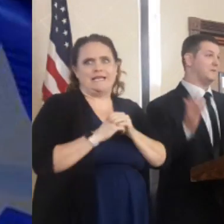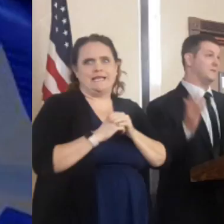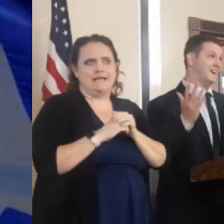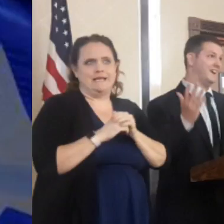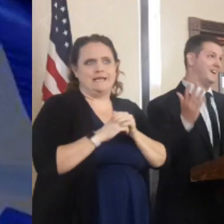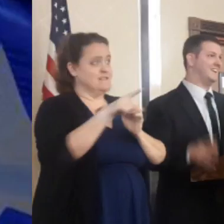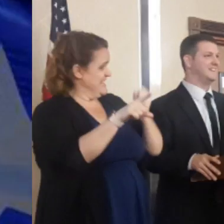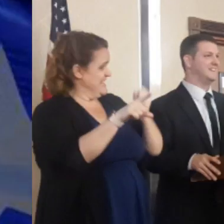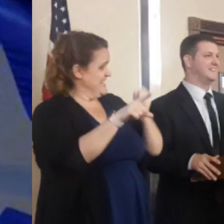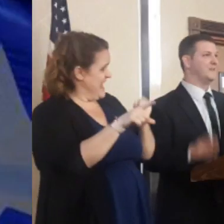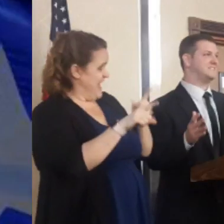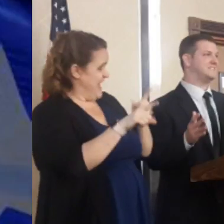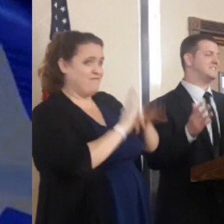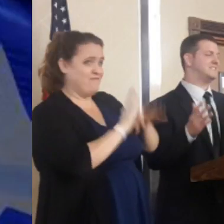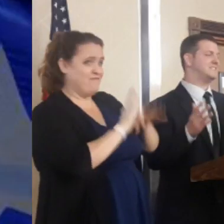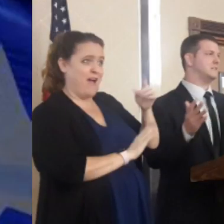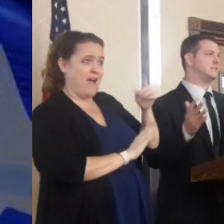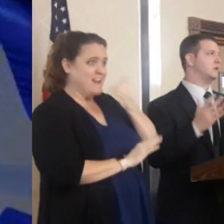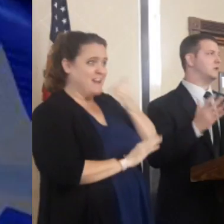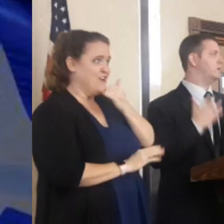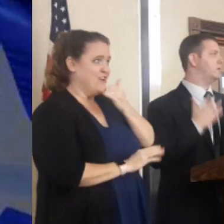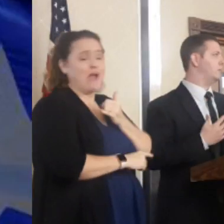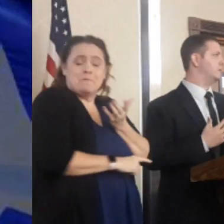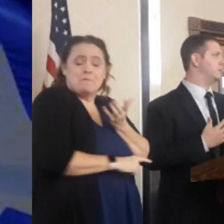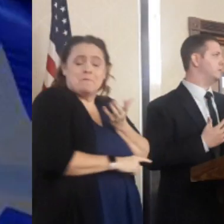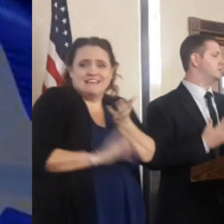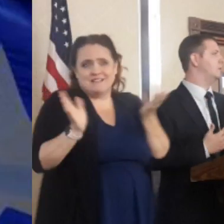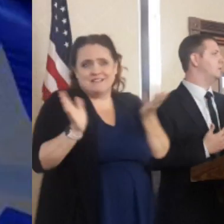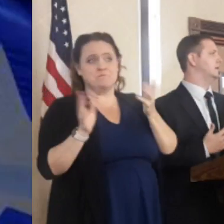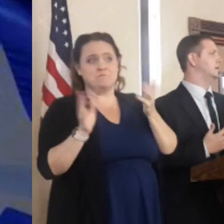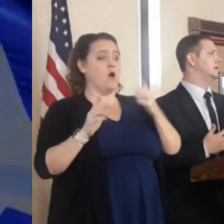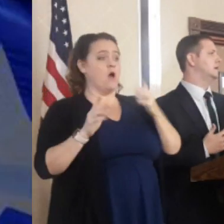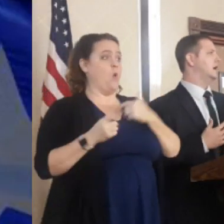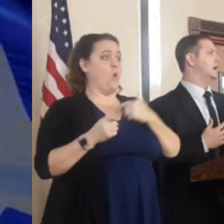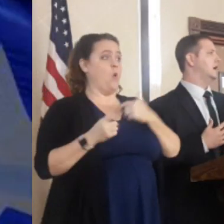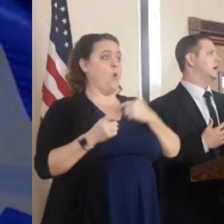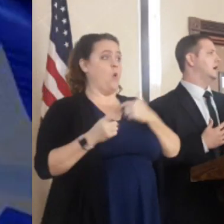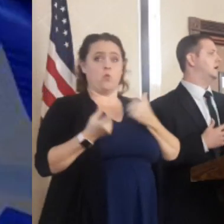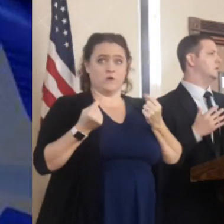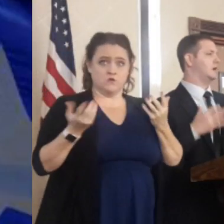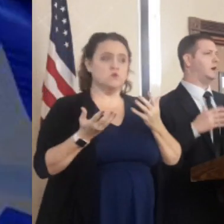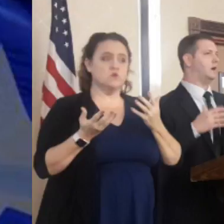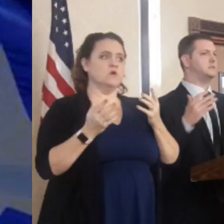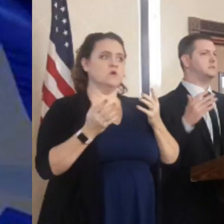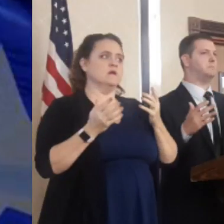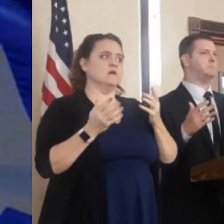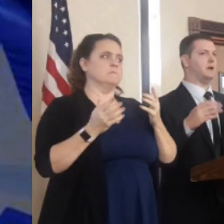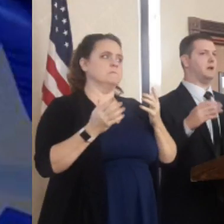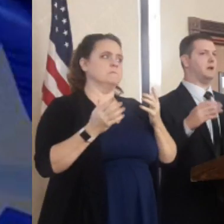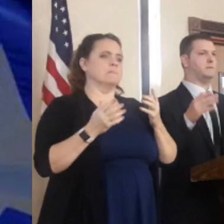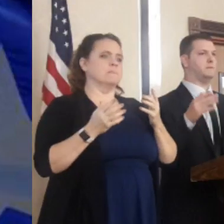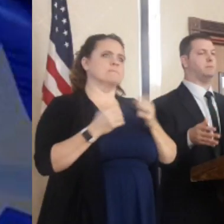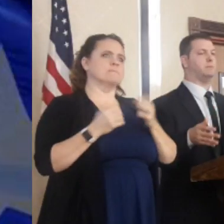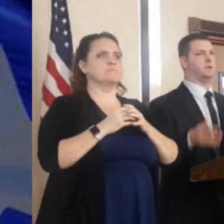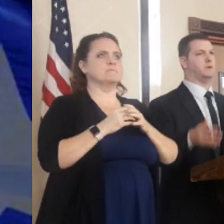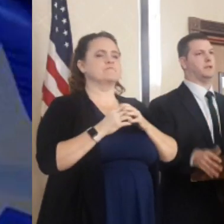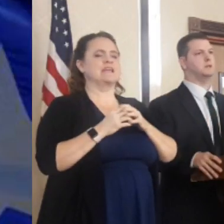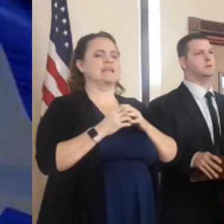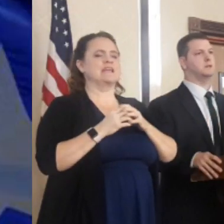Right? Yeah. Which is so what we were doing goes a step kind of above an